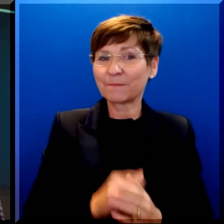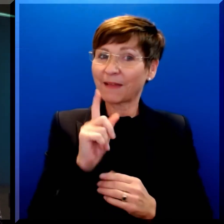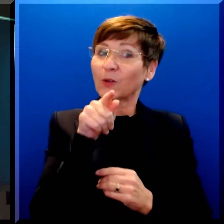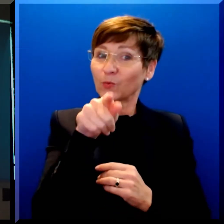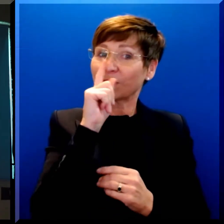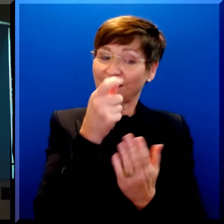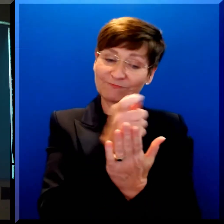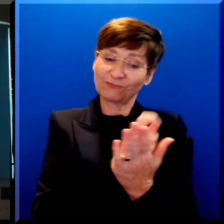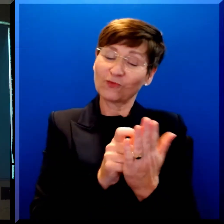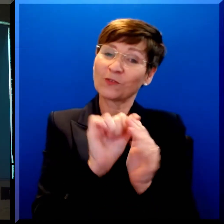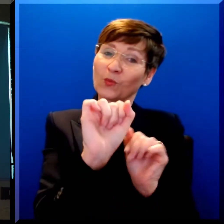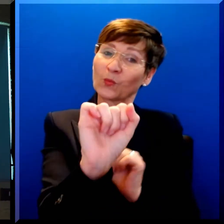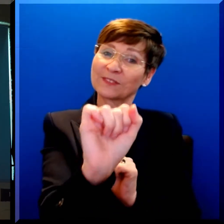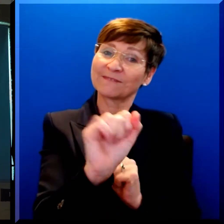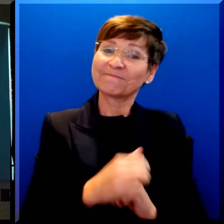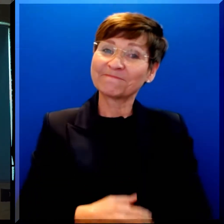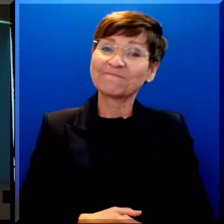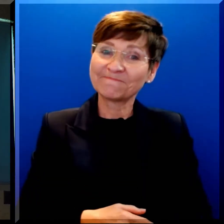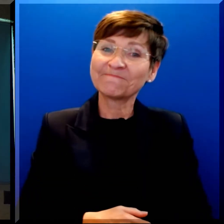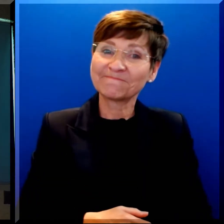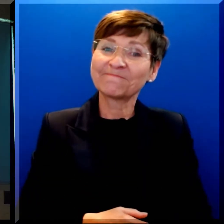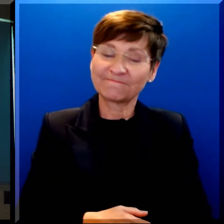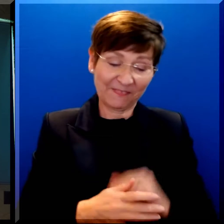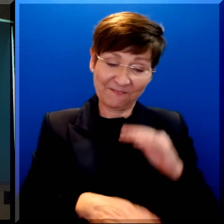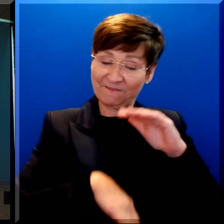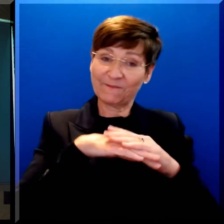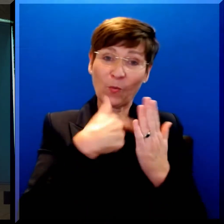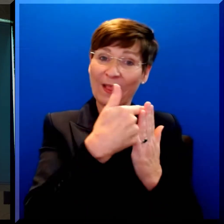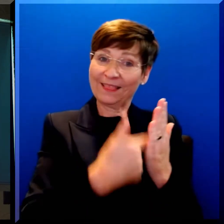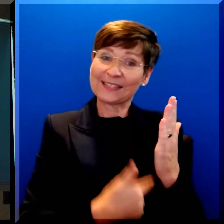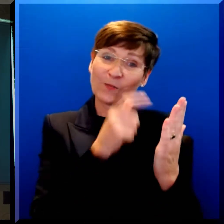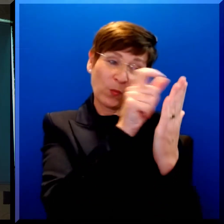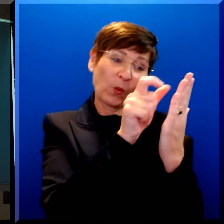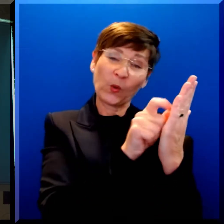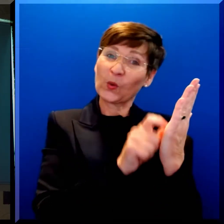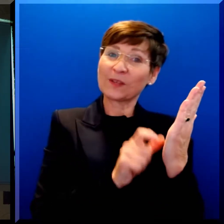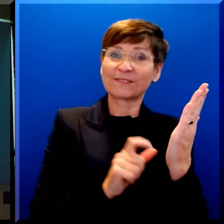but you can work on yours and you can do the whole list.